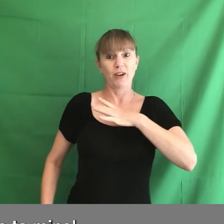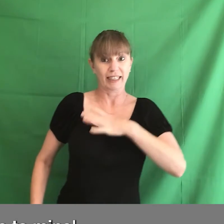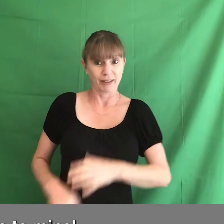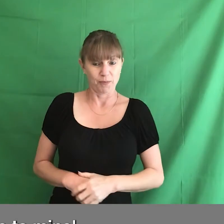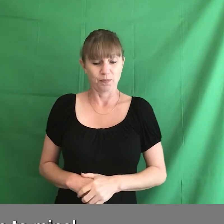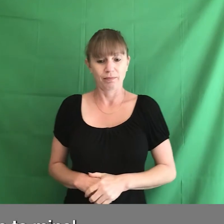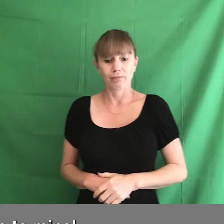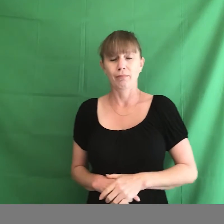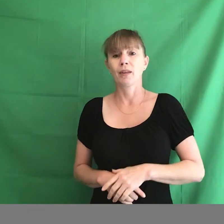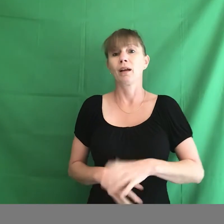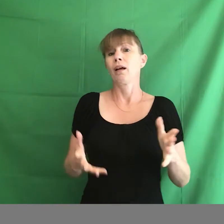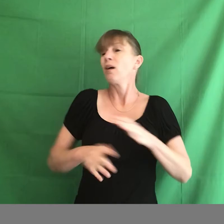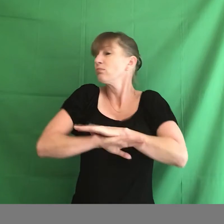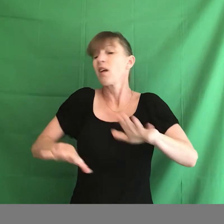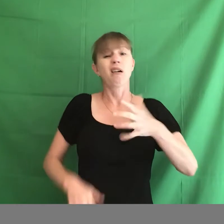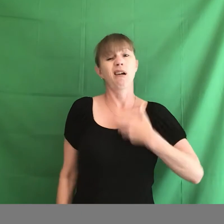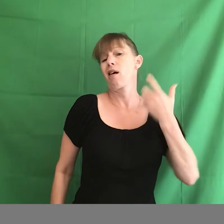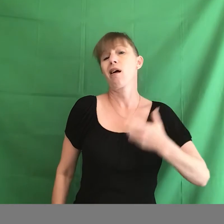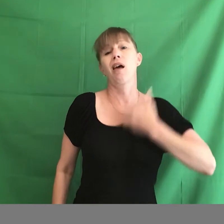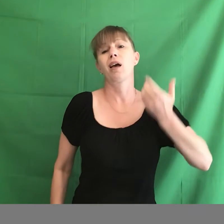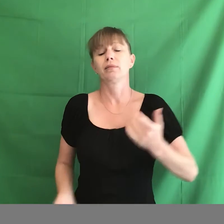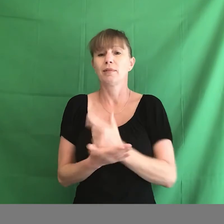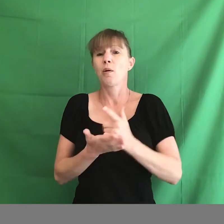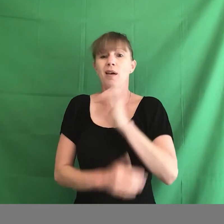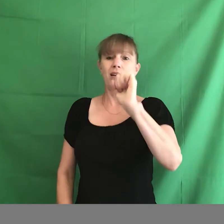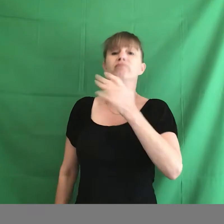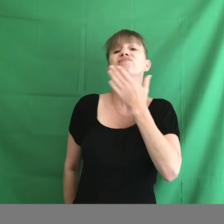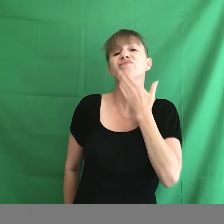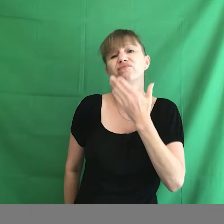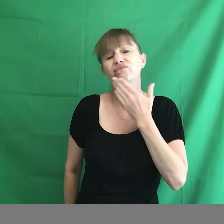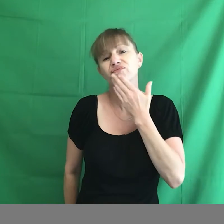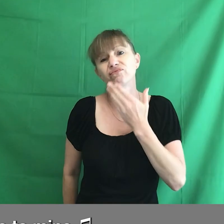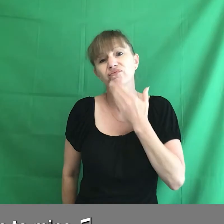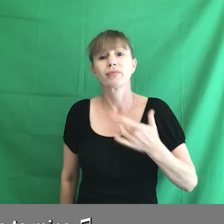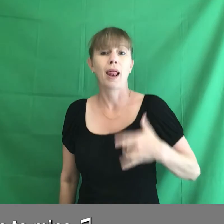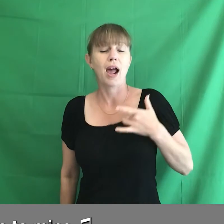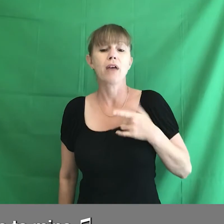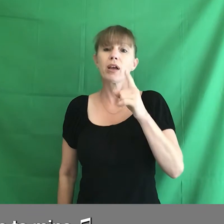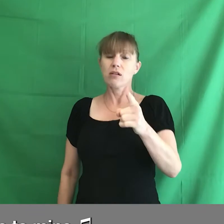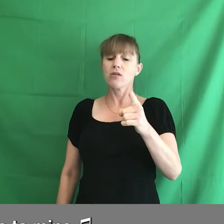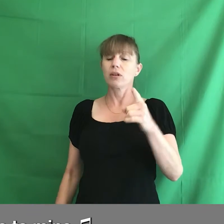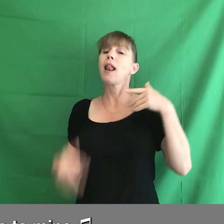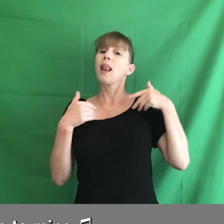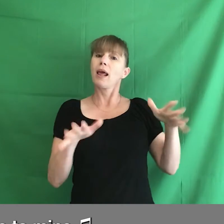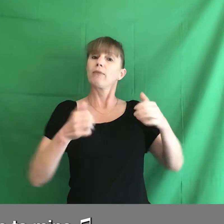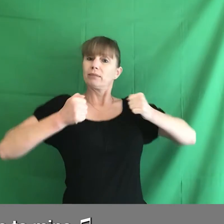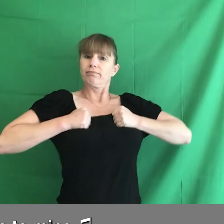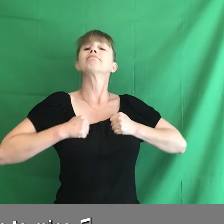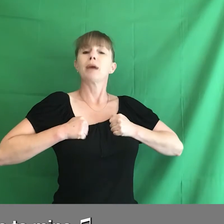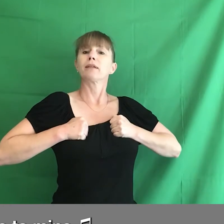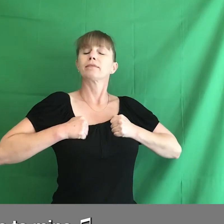goes, will not complain about your boring life if you'll just leave me